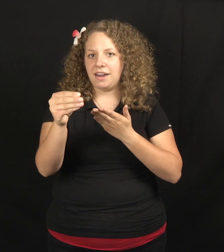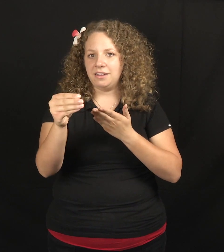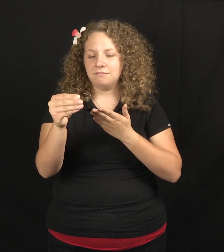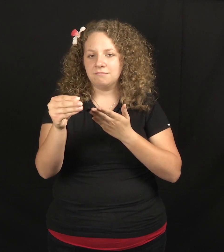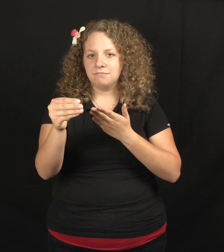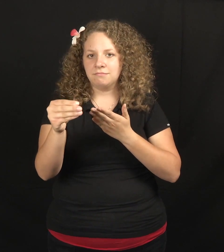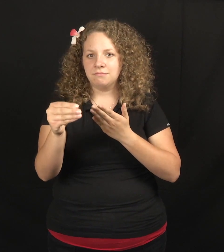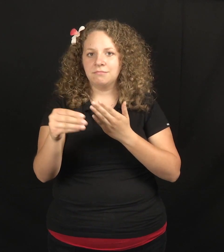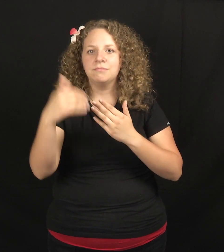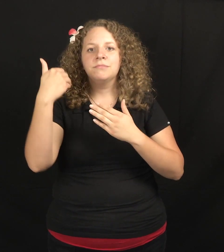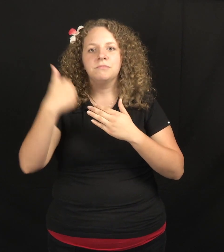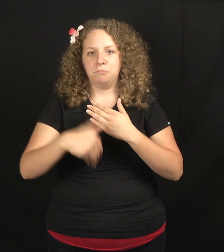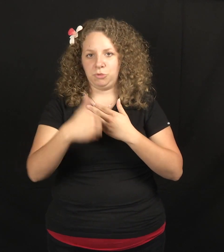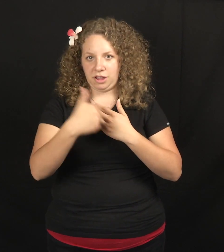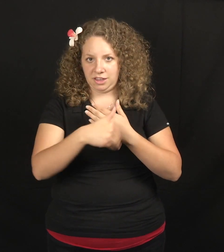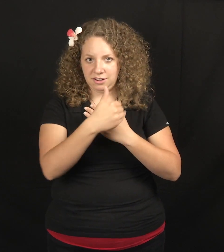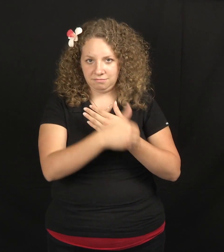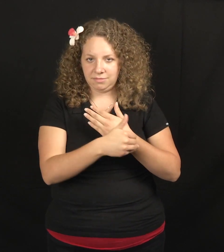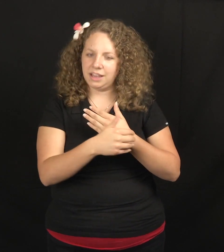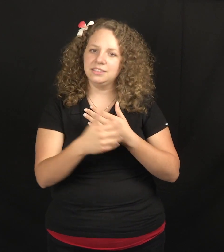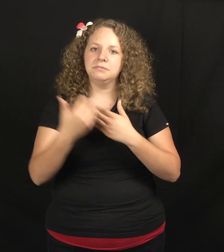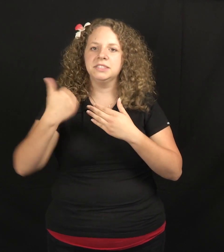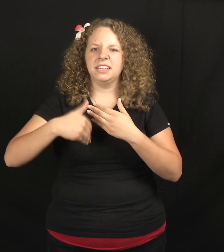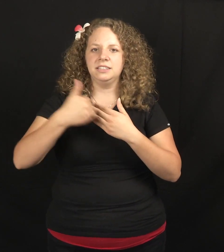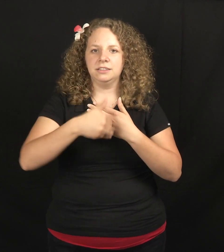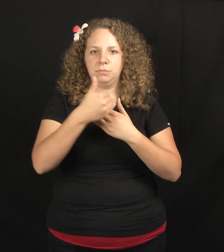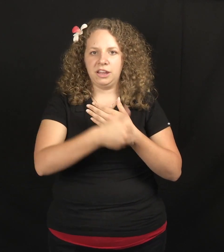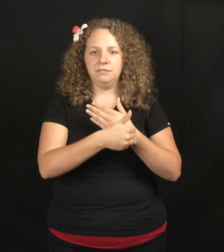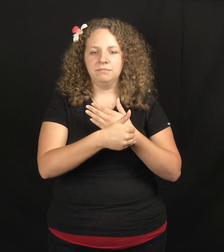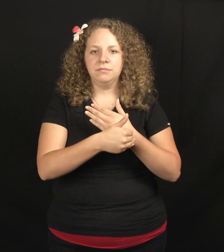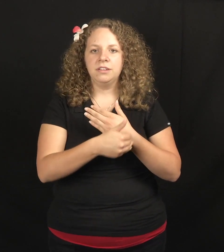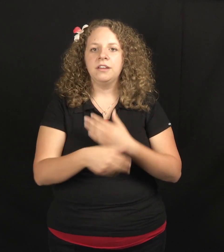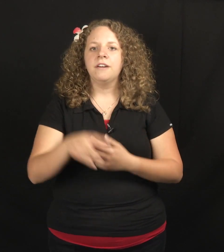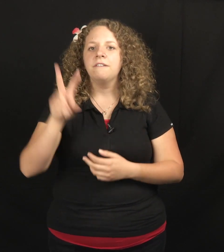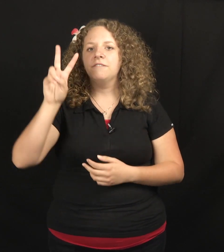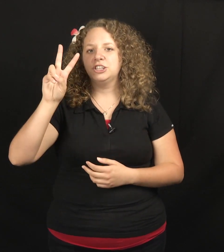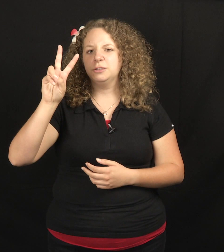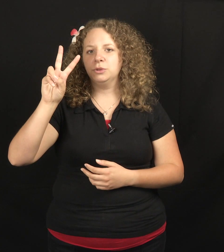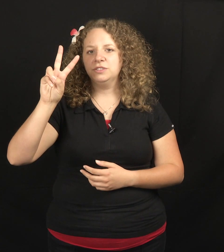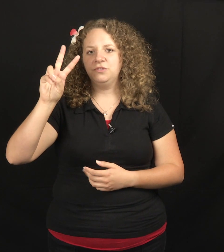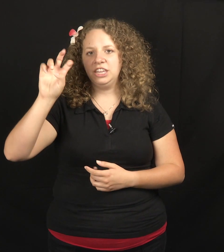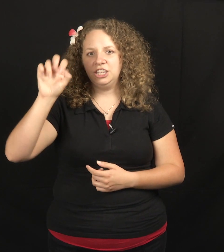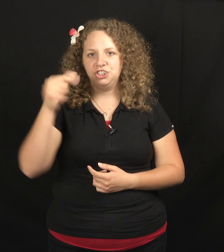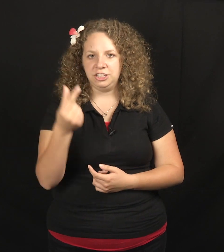buy, bread, as in slicing the bread, vegetables, VEG,